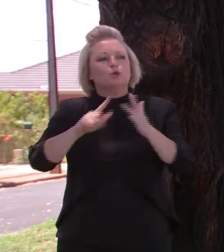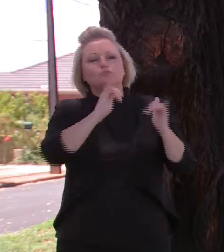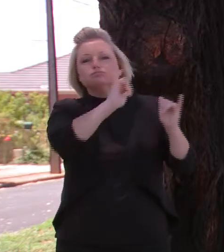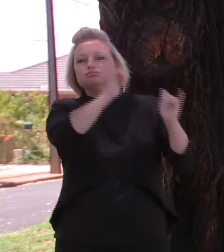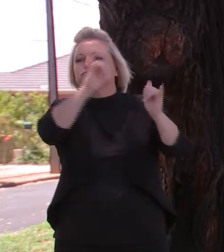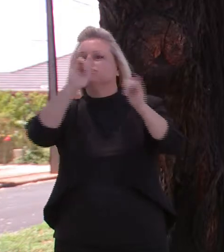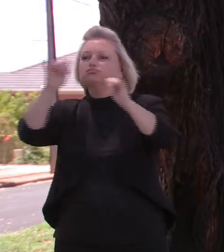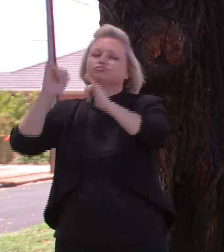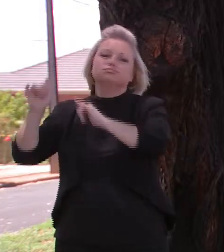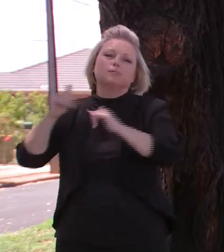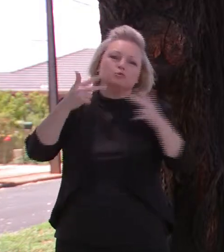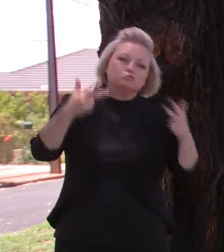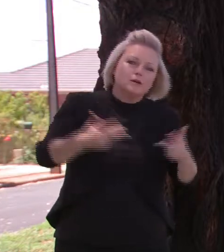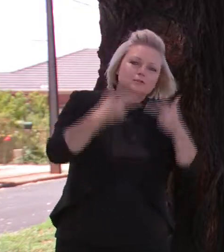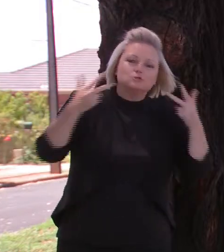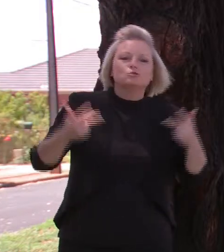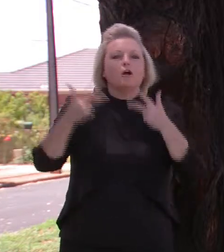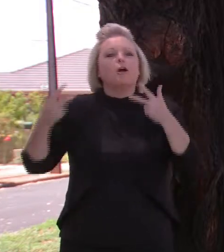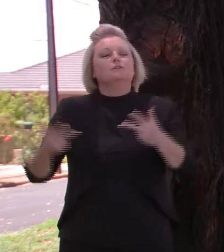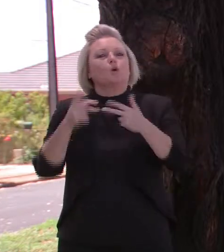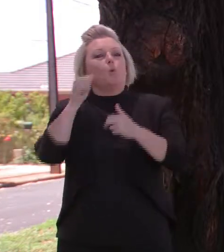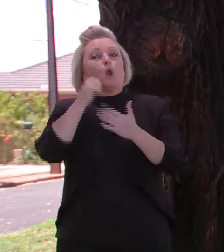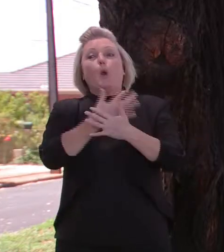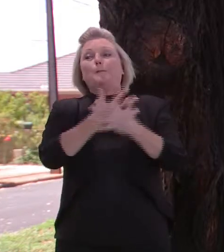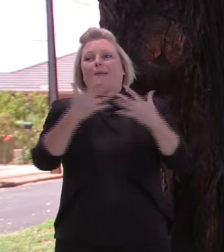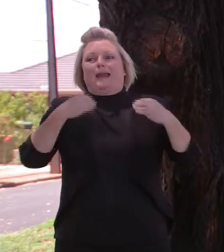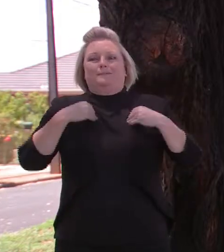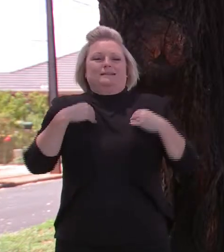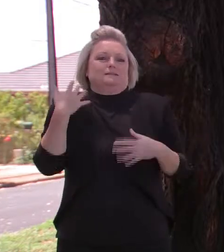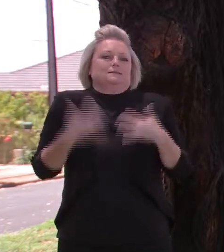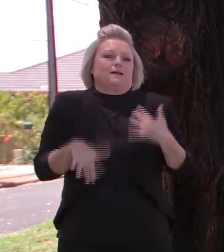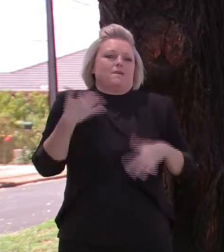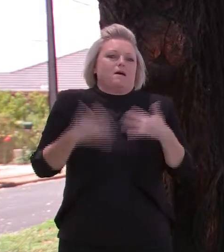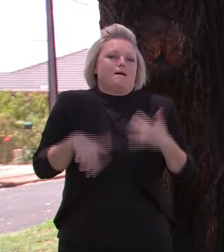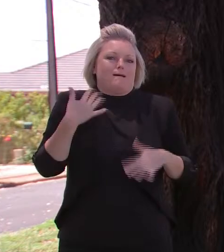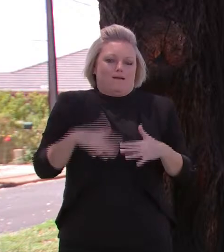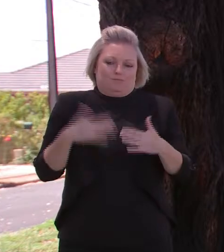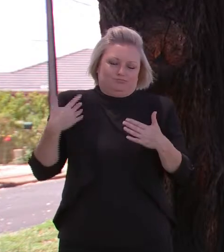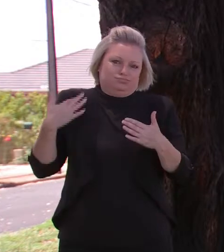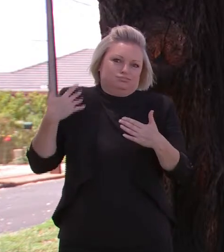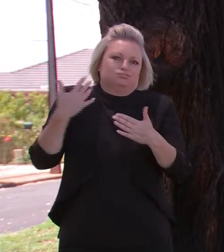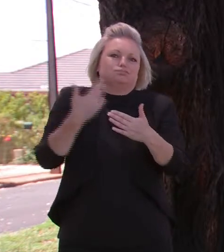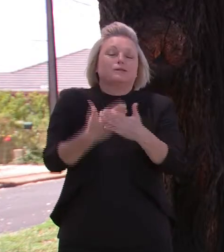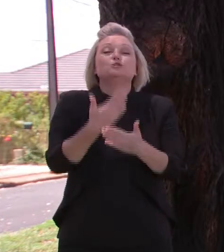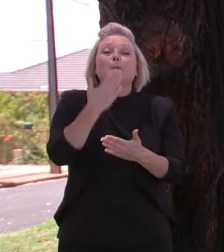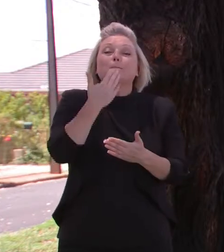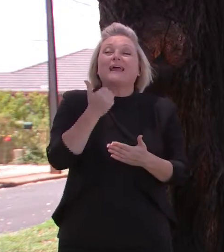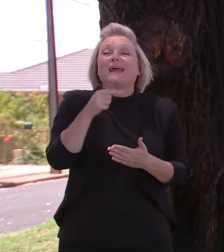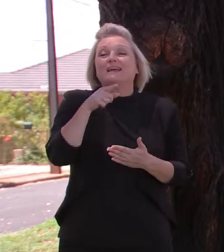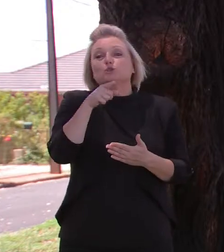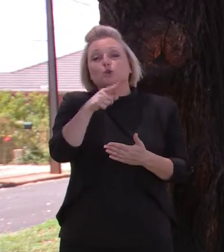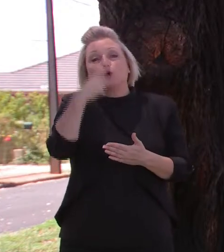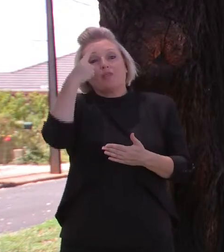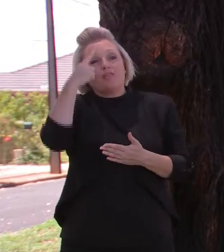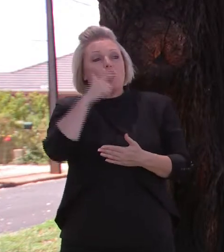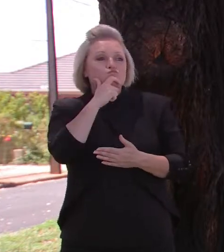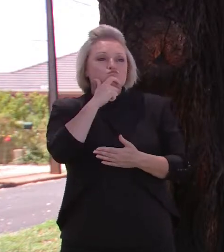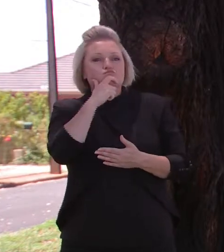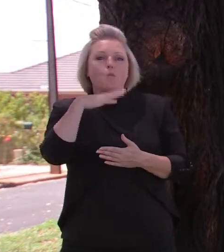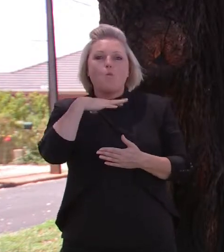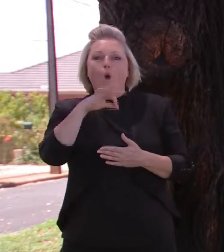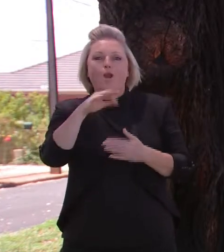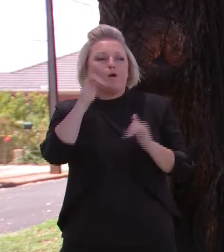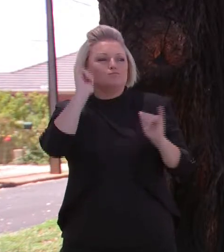which have done it tough over the last 2 years. So now is a good time to safely go out, book a table at your favourite cafe, restaurant, bar